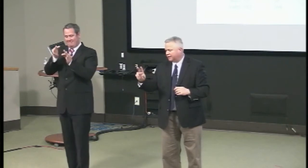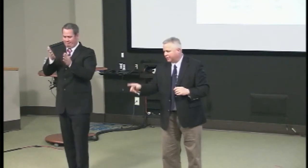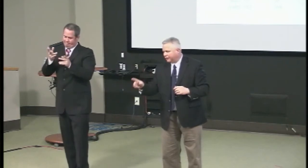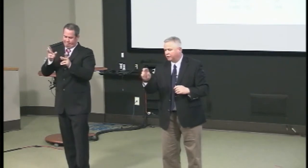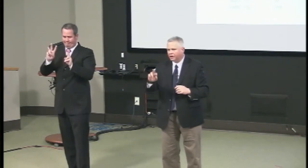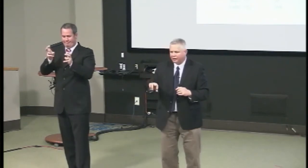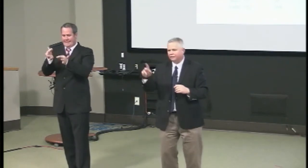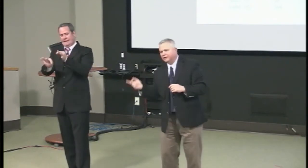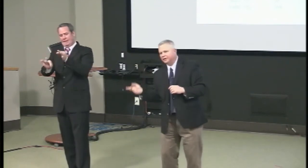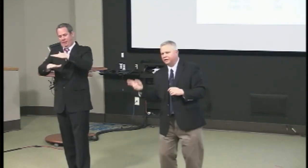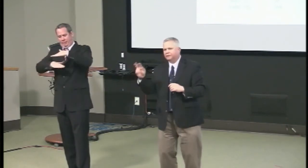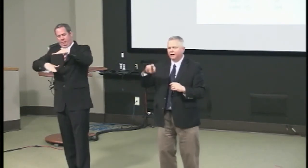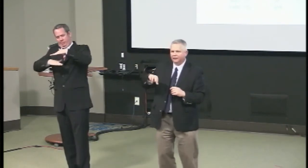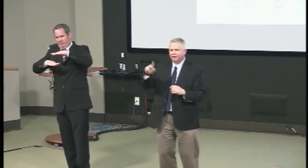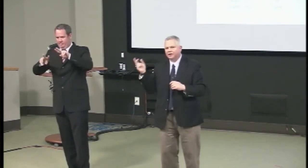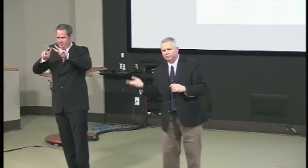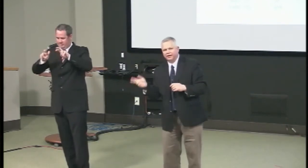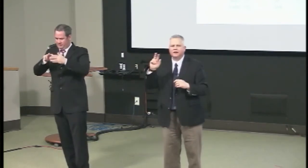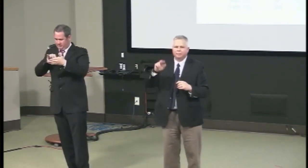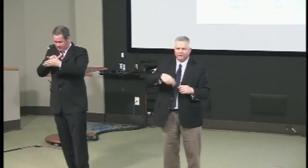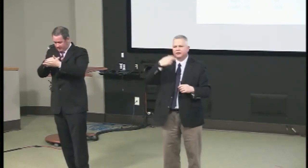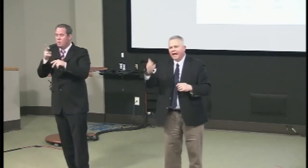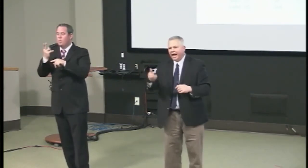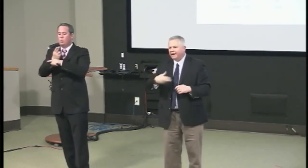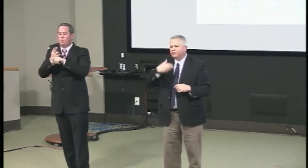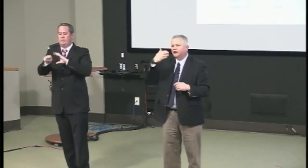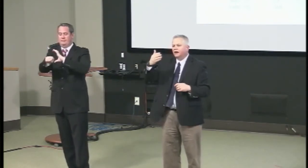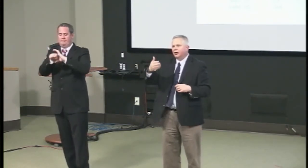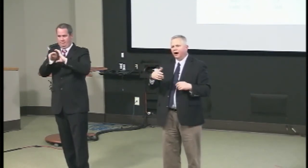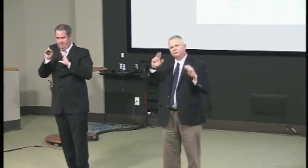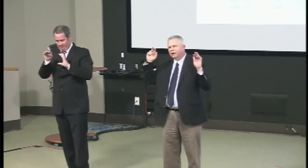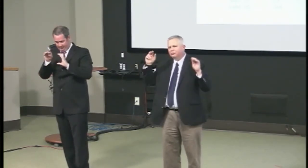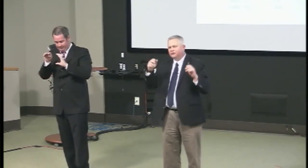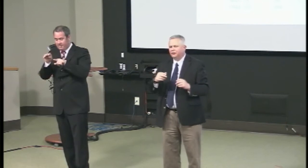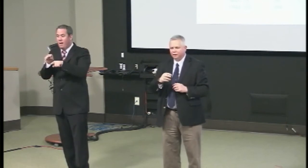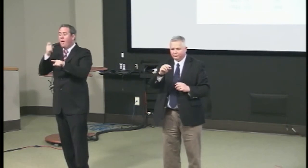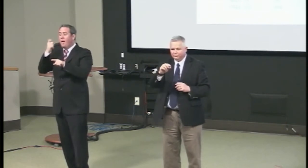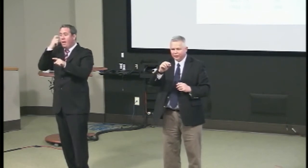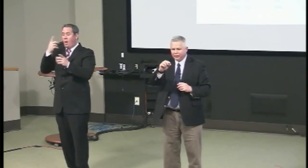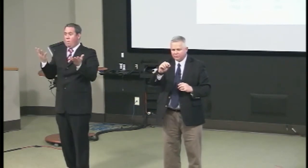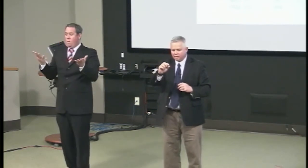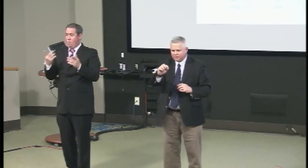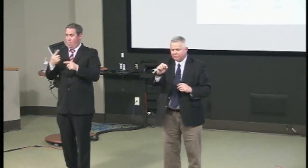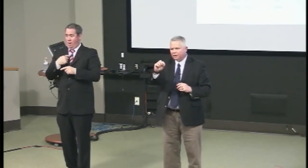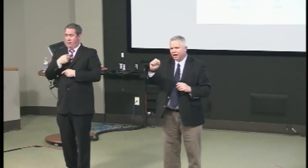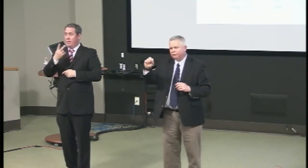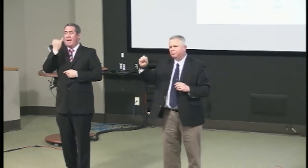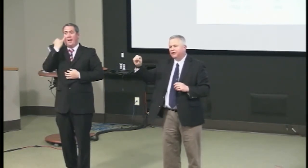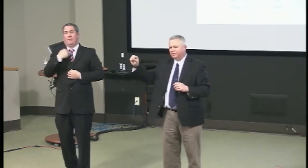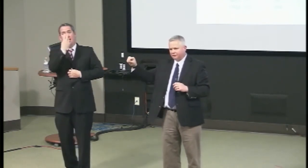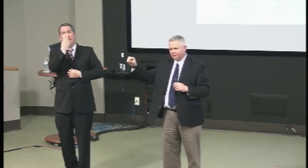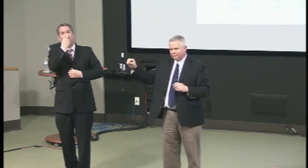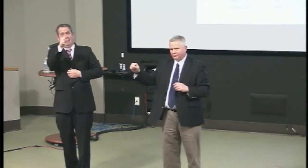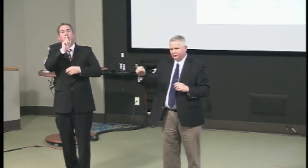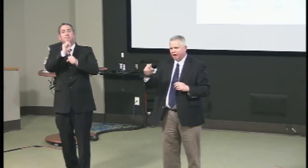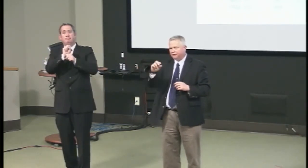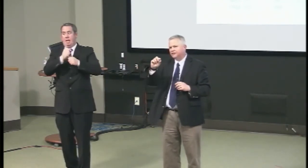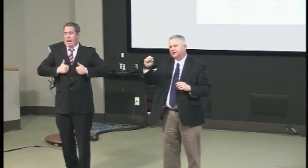Is it living or non-living? Living or non-living? You're pressing a button, and unbeknownst to you, stimuli